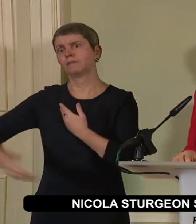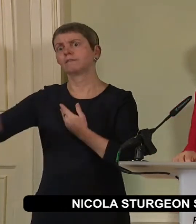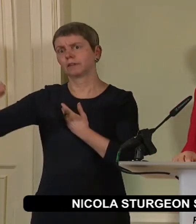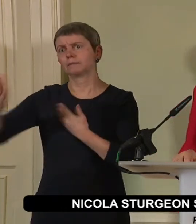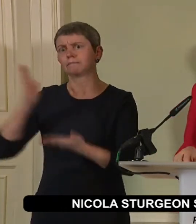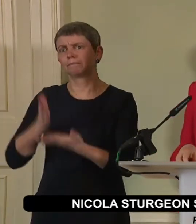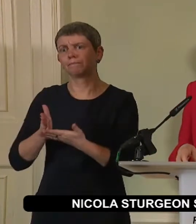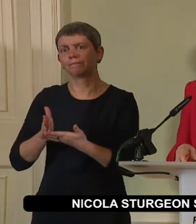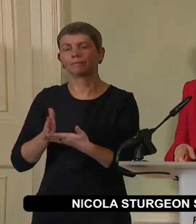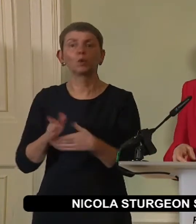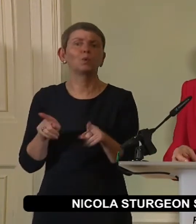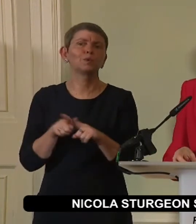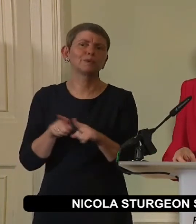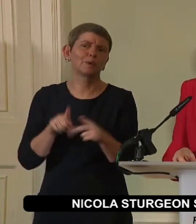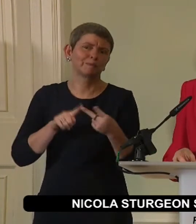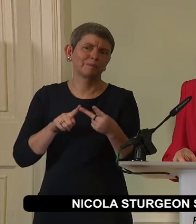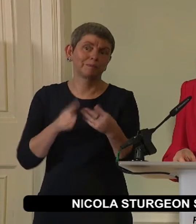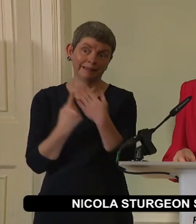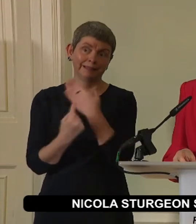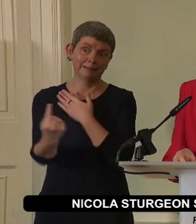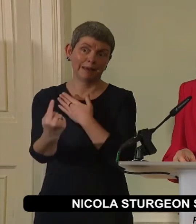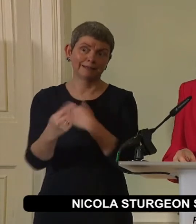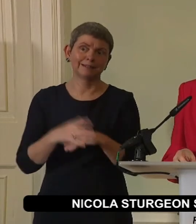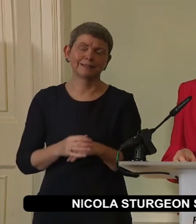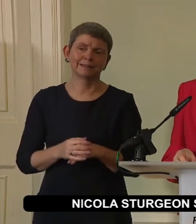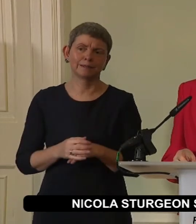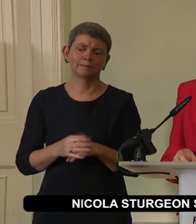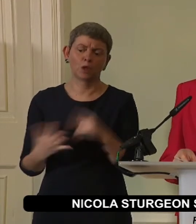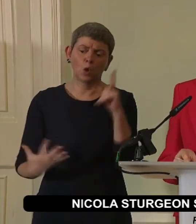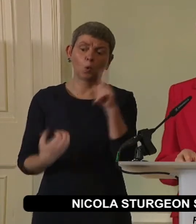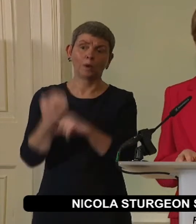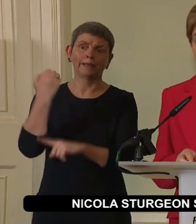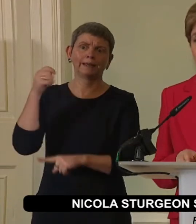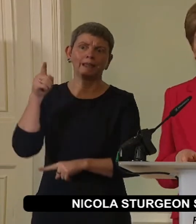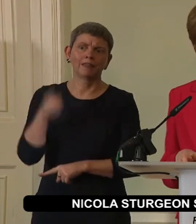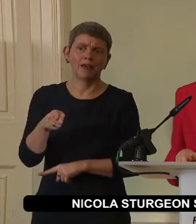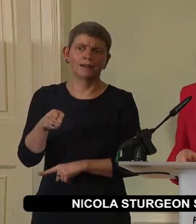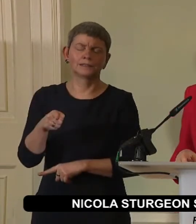is independence. Winning independence is the